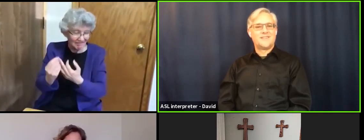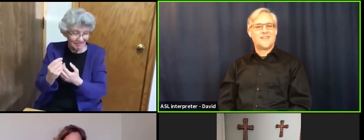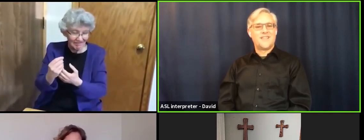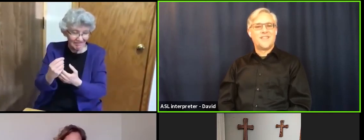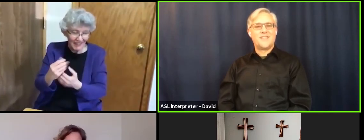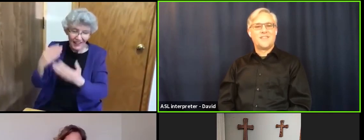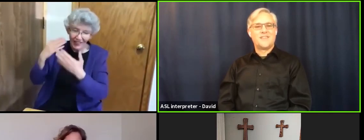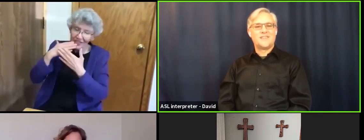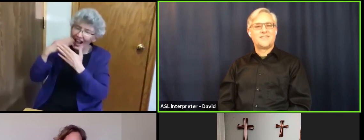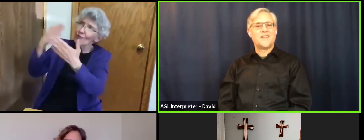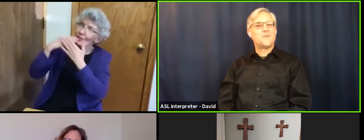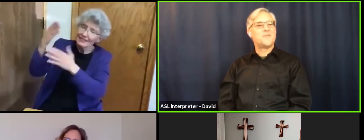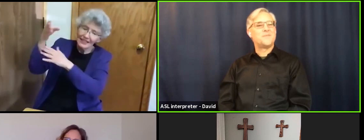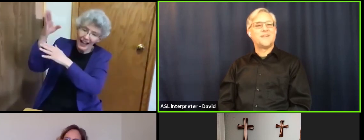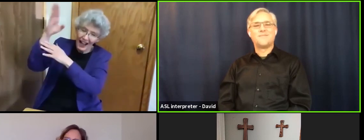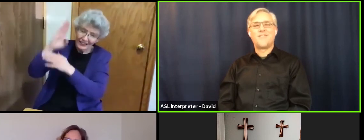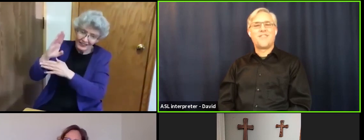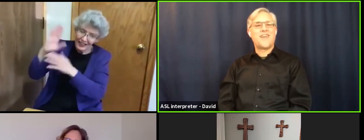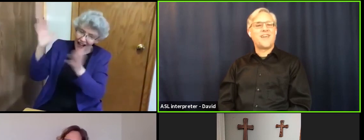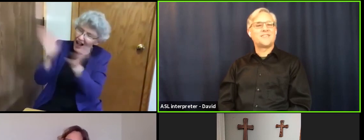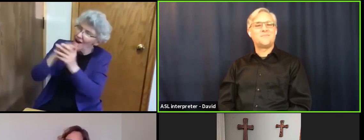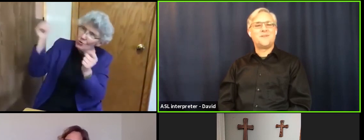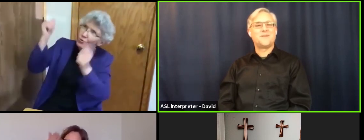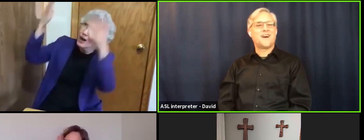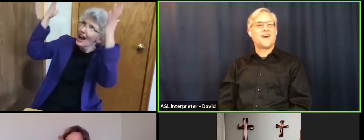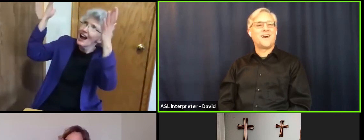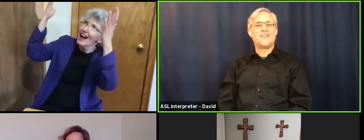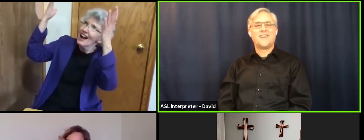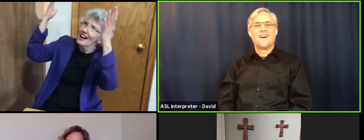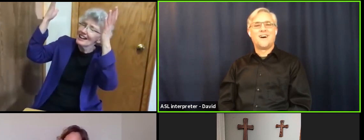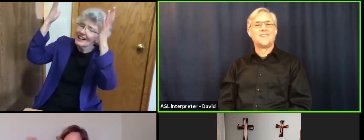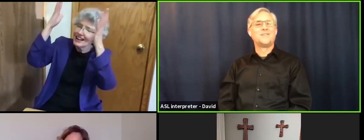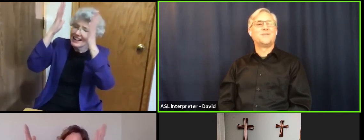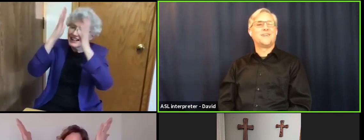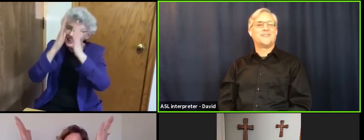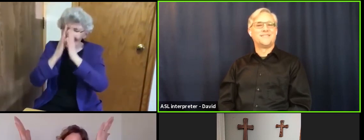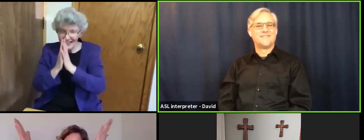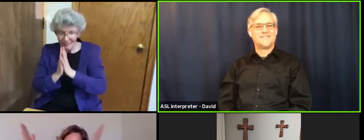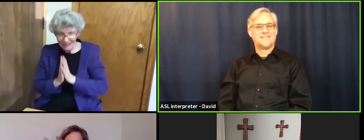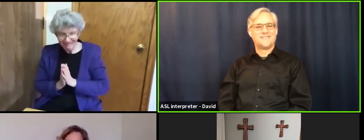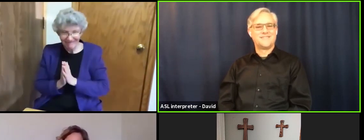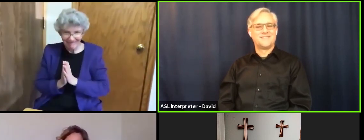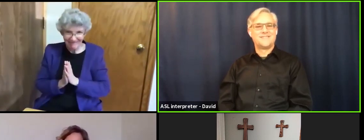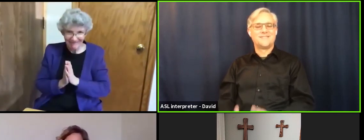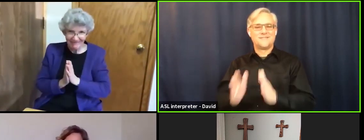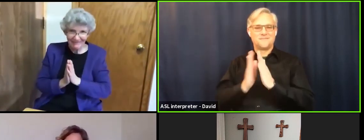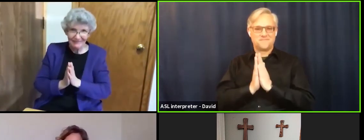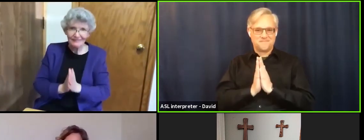Say it with me. Thanks be to God. Alleluia.